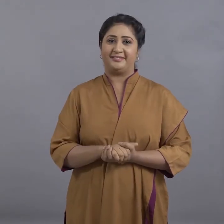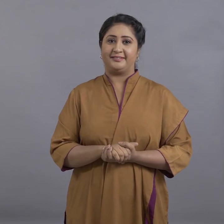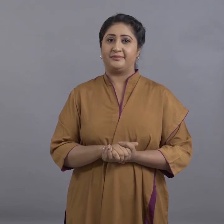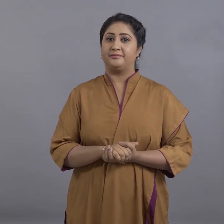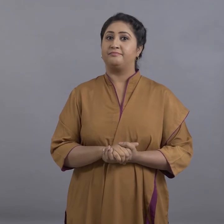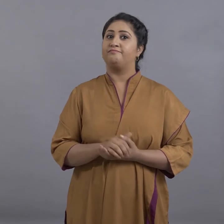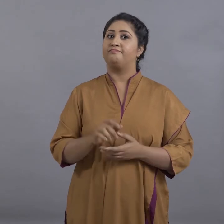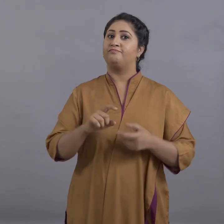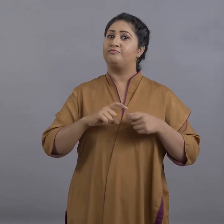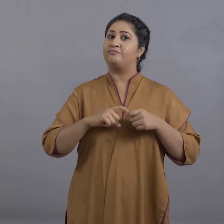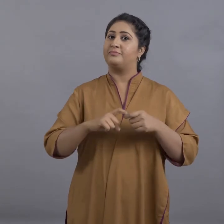Sum.